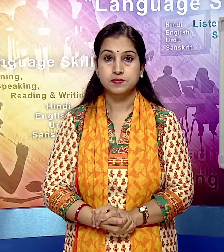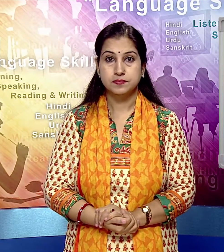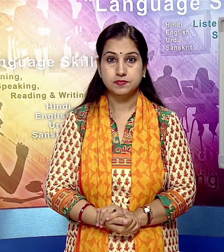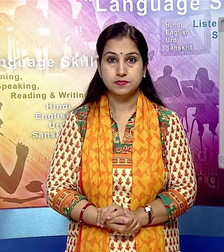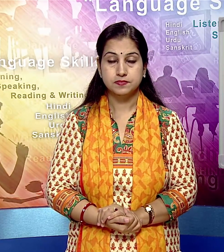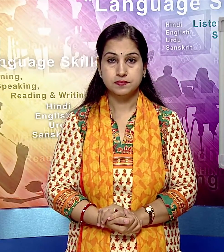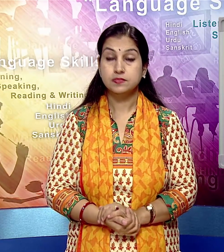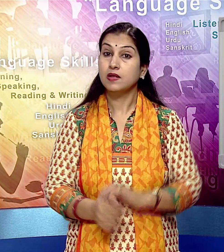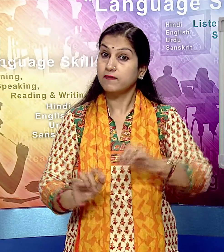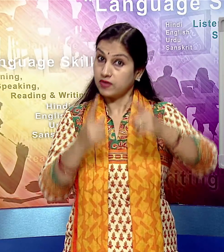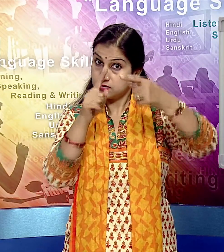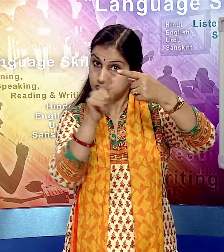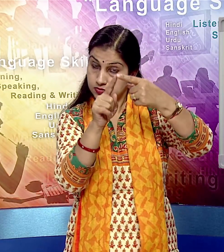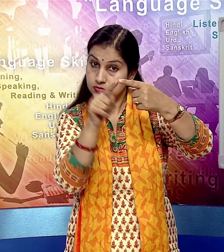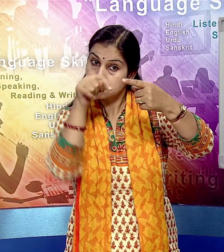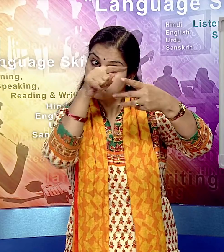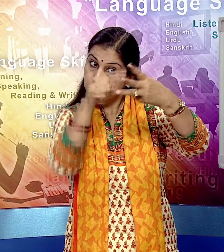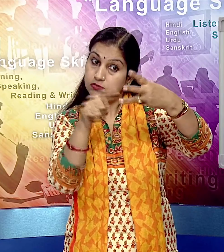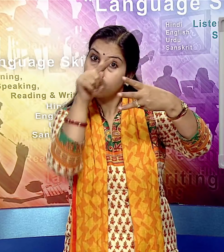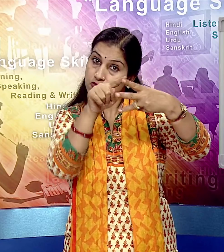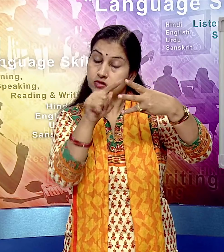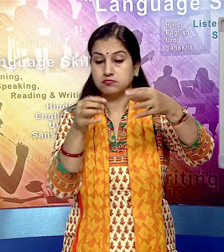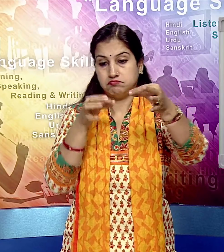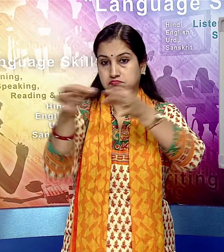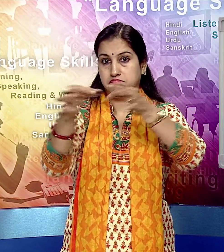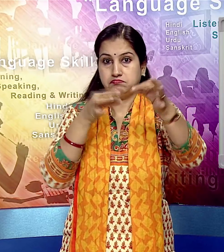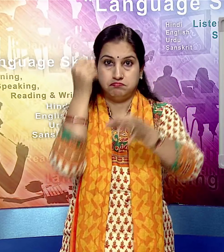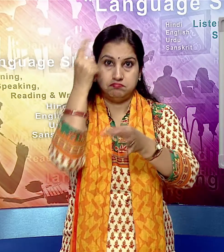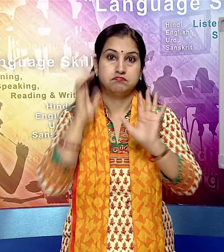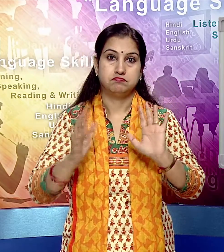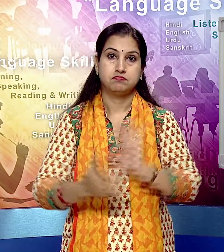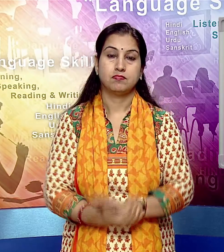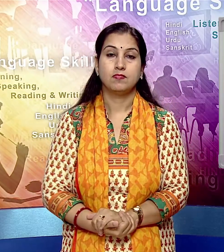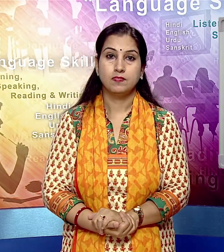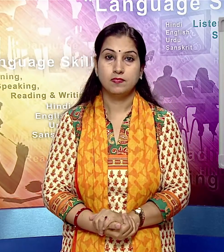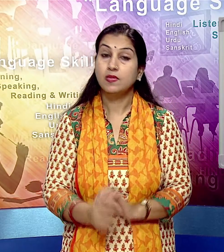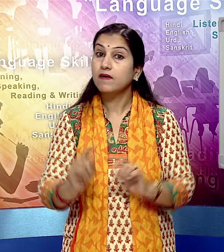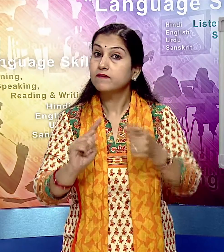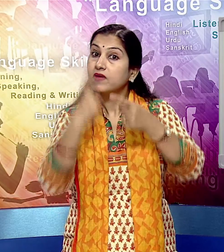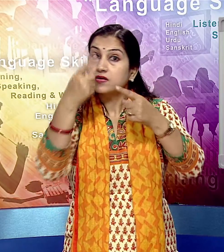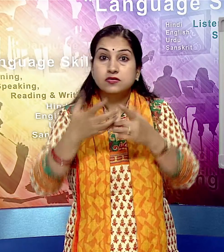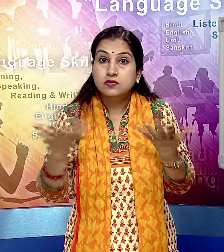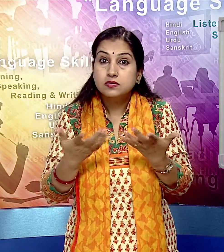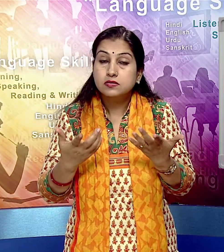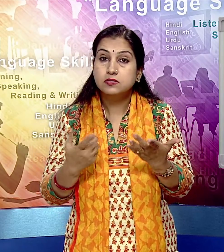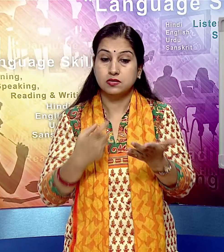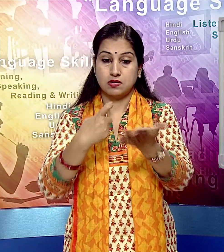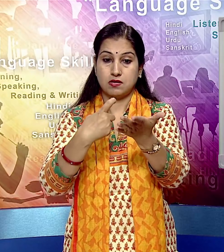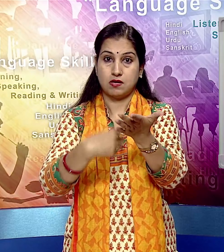Now let's understand these three words. The first is roasting. This is